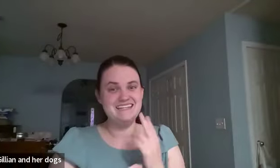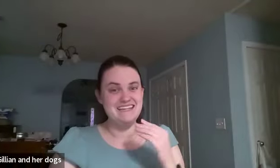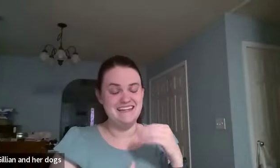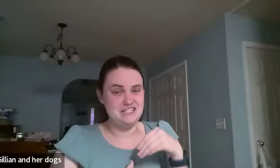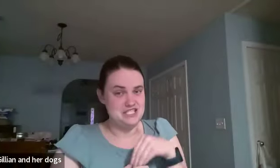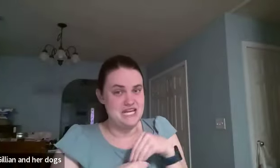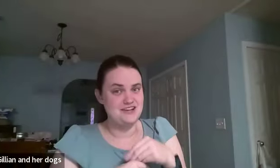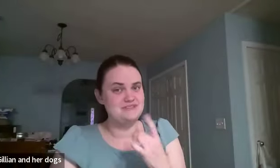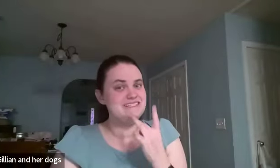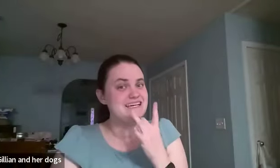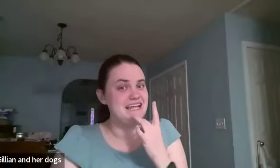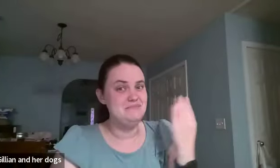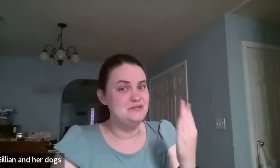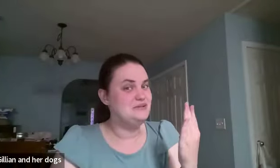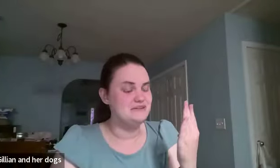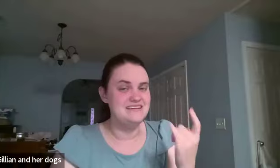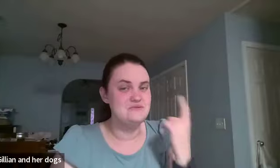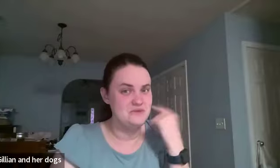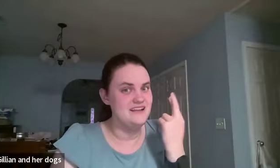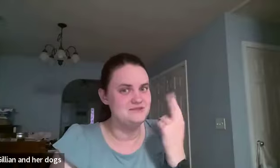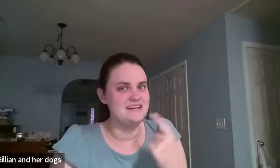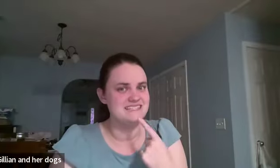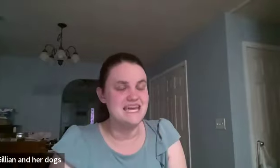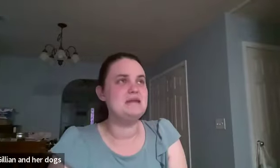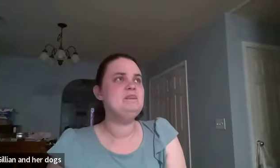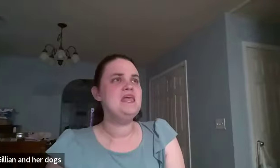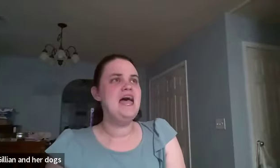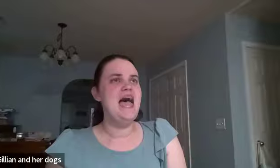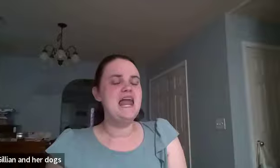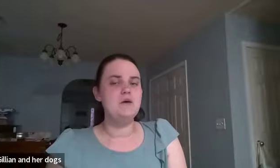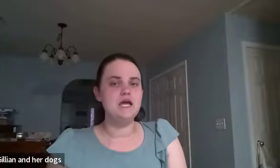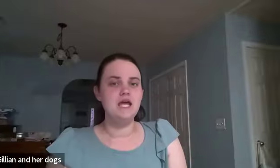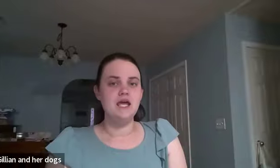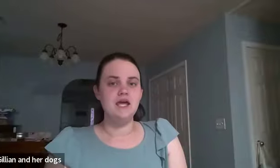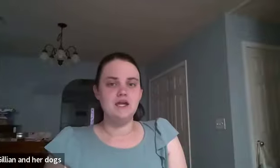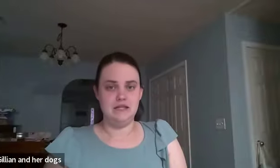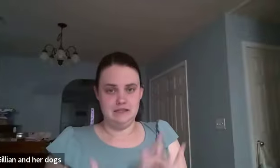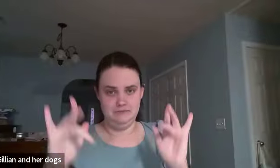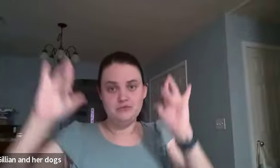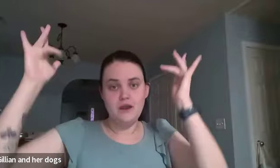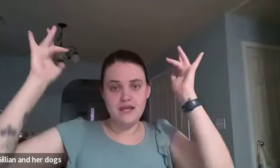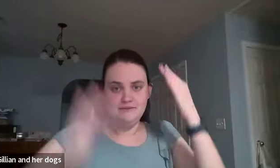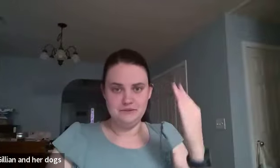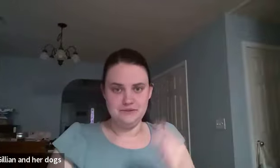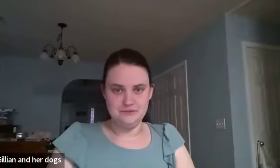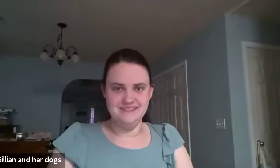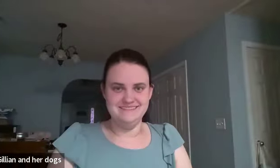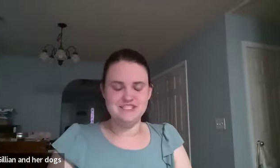had like just naturally said light blue and didn't even realize what I had said. And I went, bright blue. And